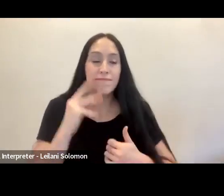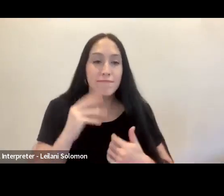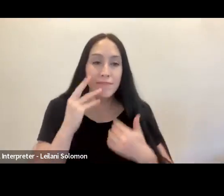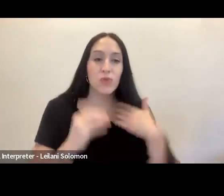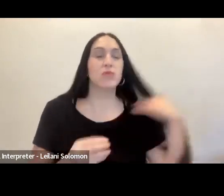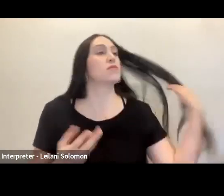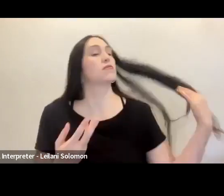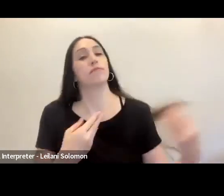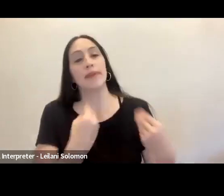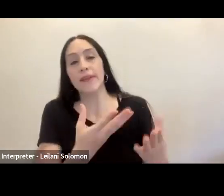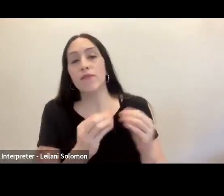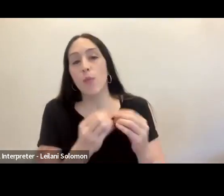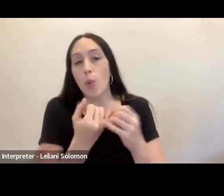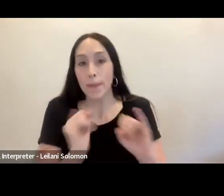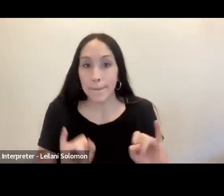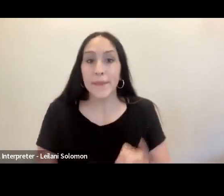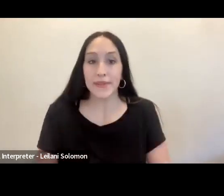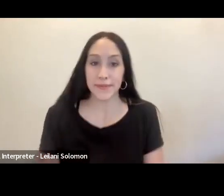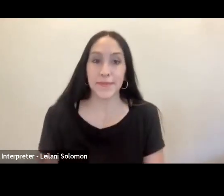independence.